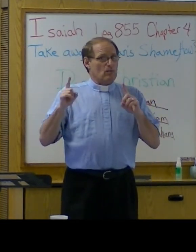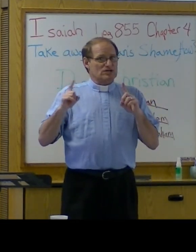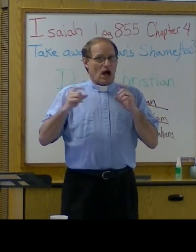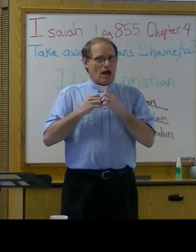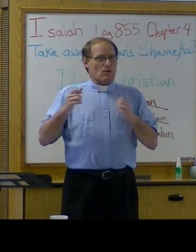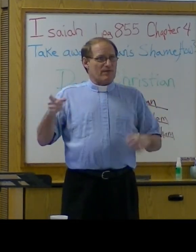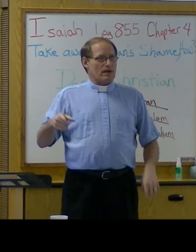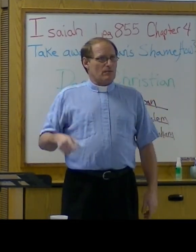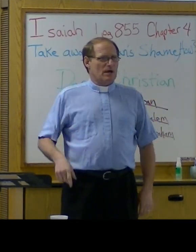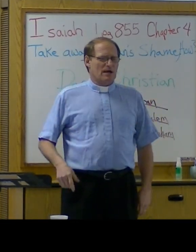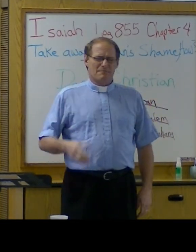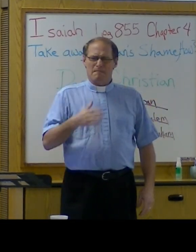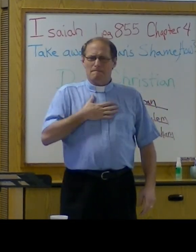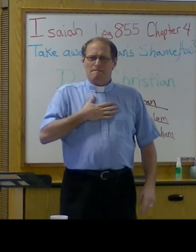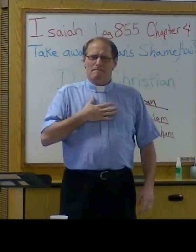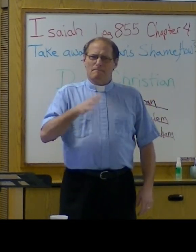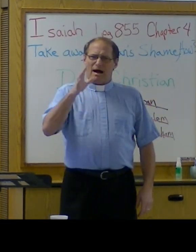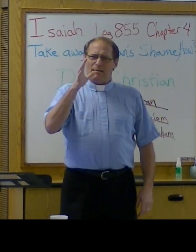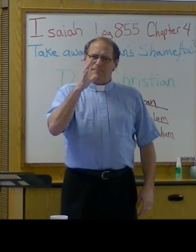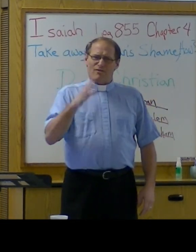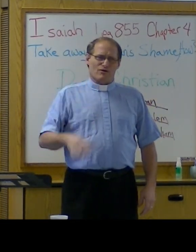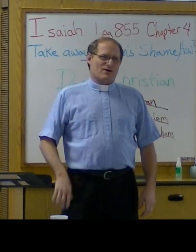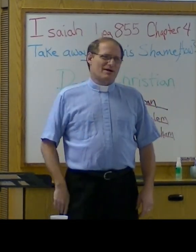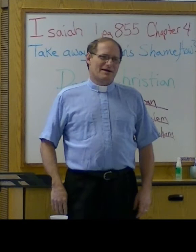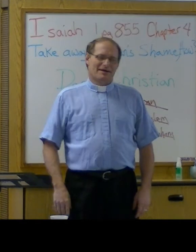would talk with him. My mother,